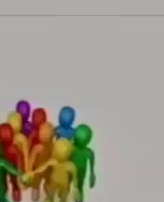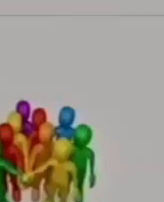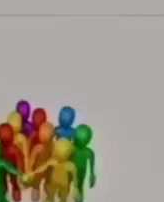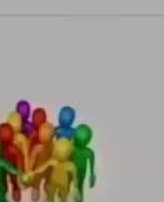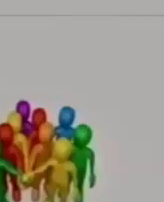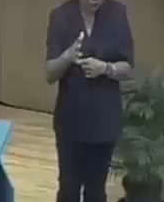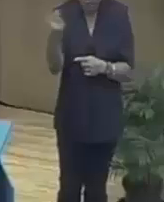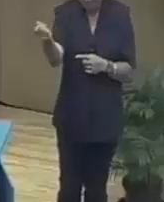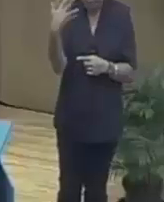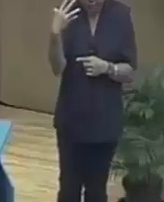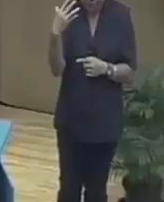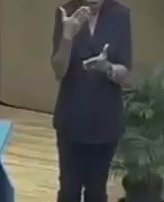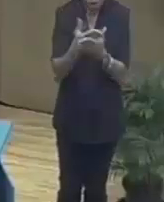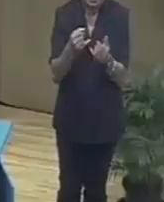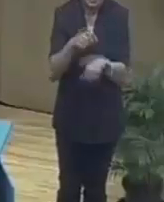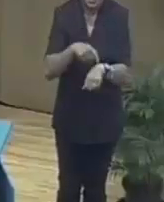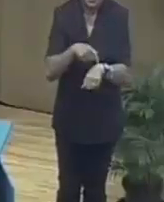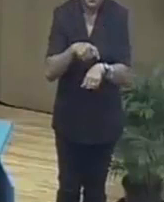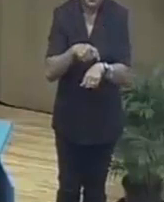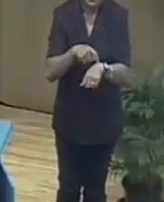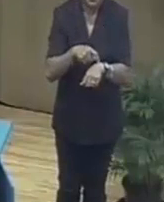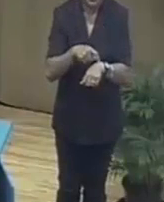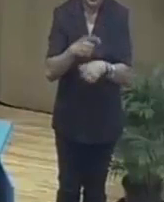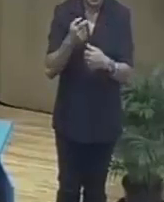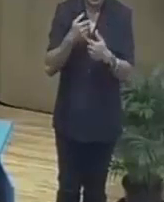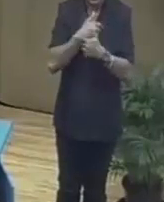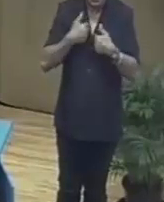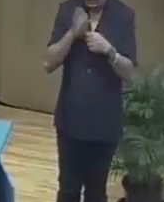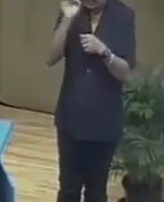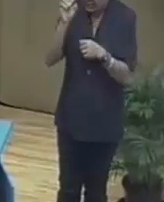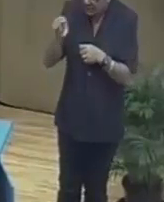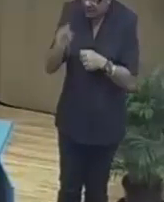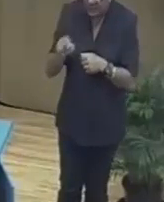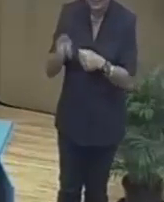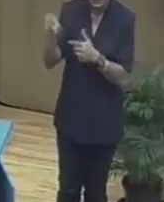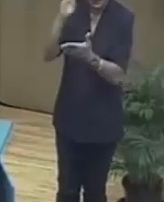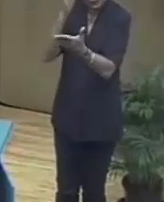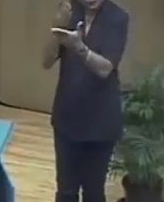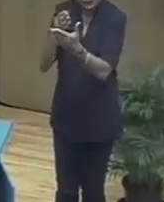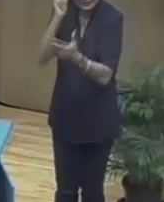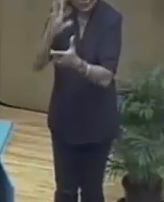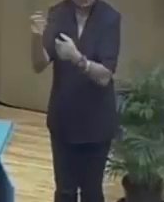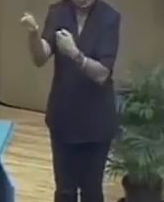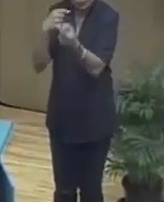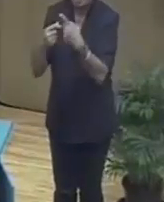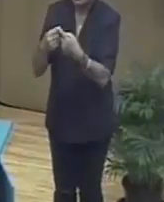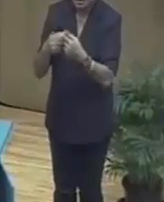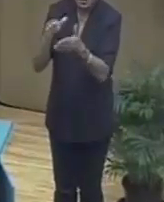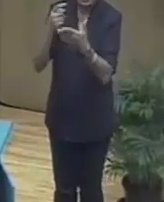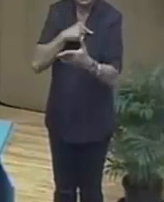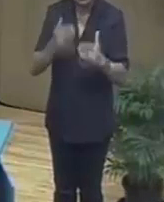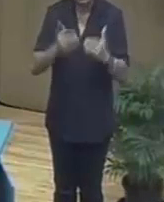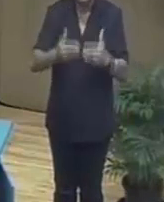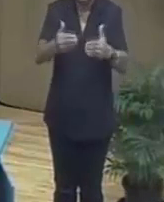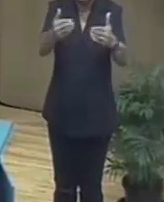lecturers give their feedback on time, it really encourages students to move forward. It's motivates our students to move